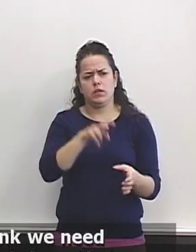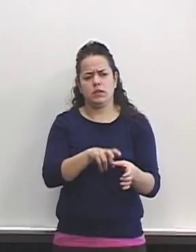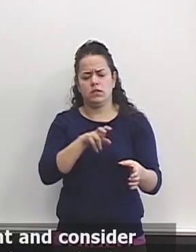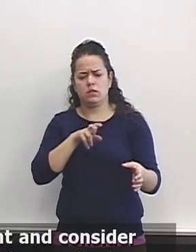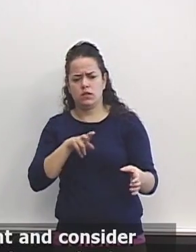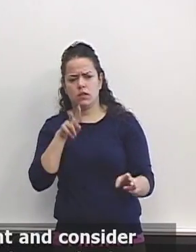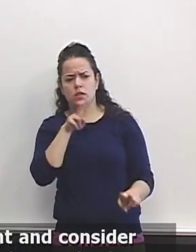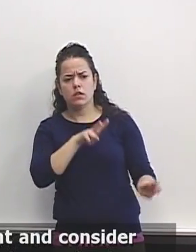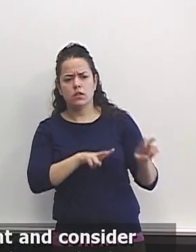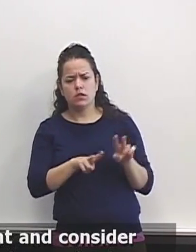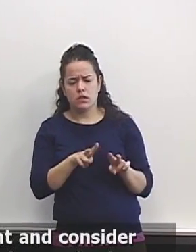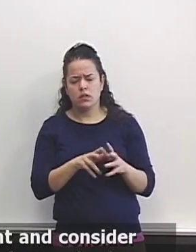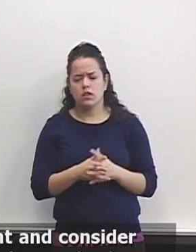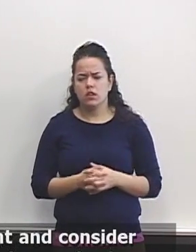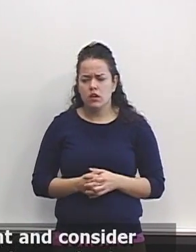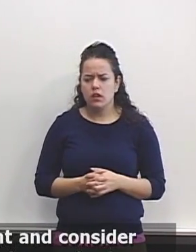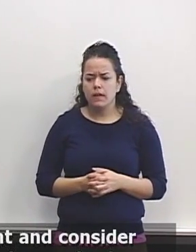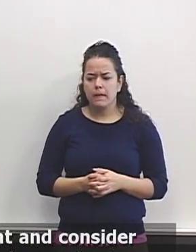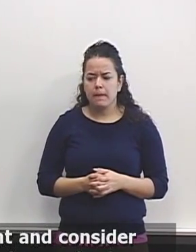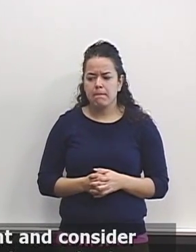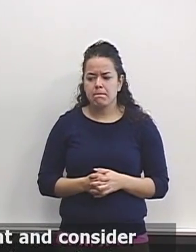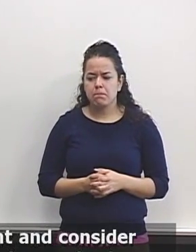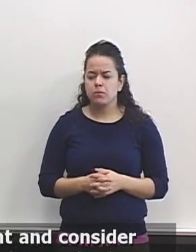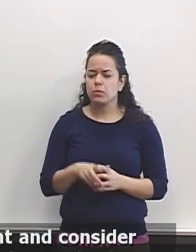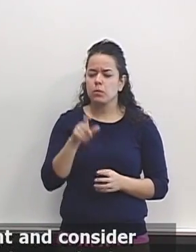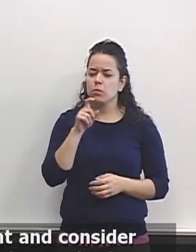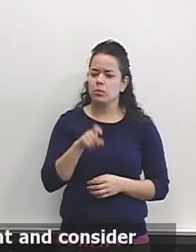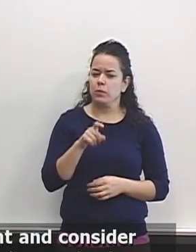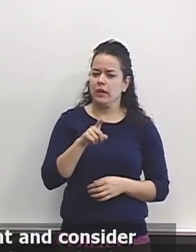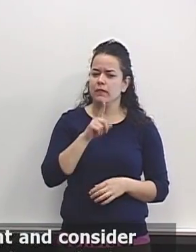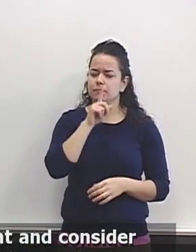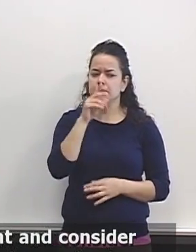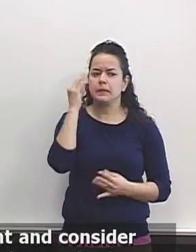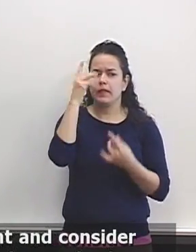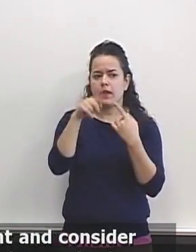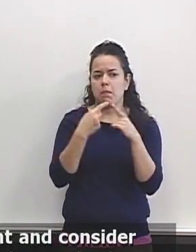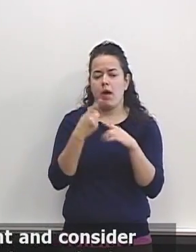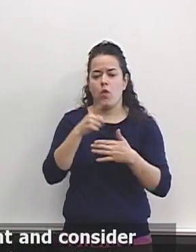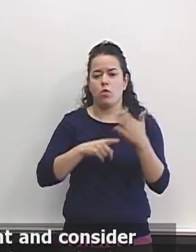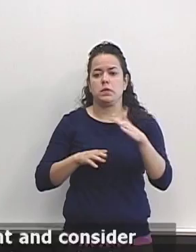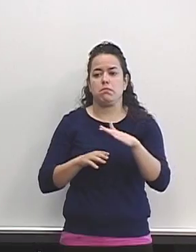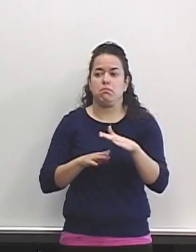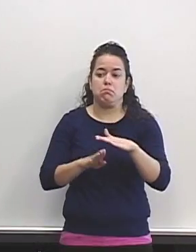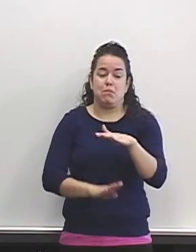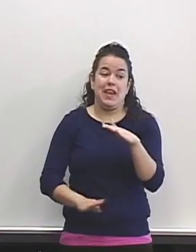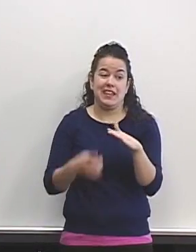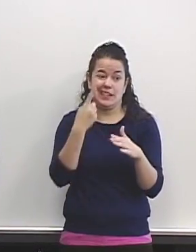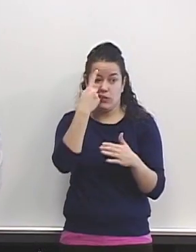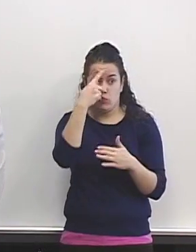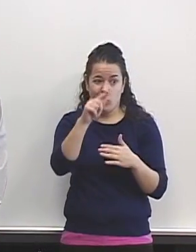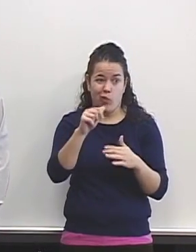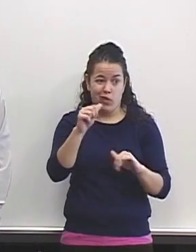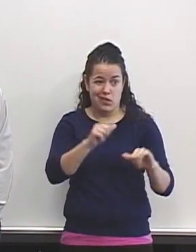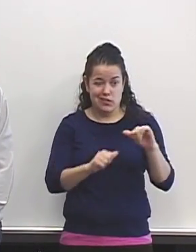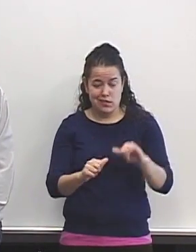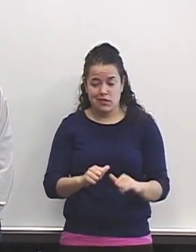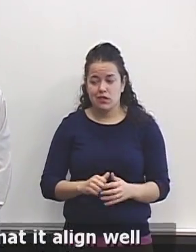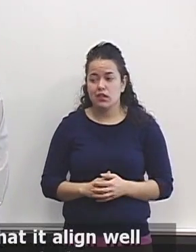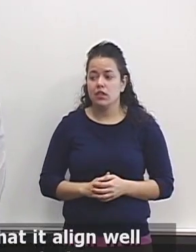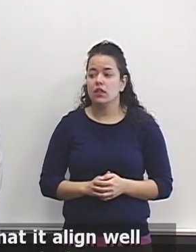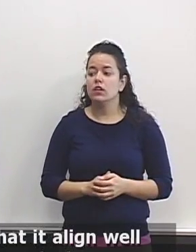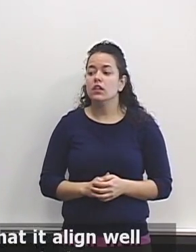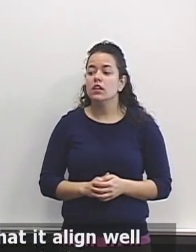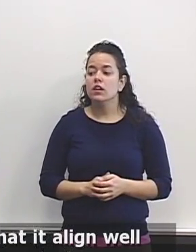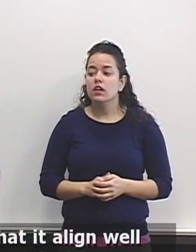a moment and consider what really is very basic to assessing, and that is